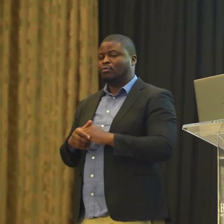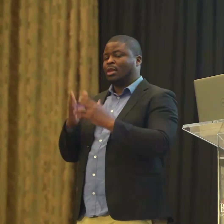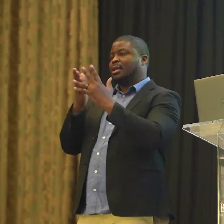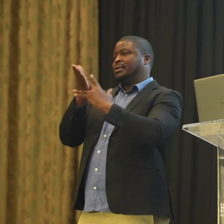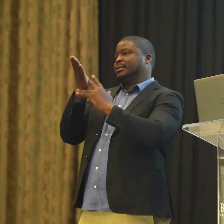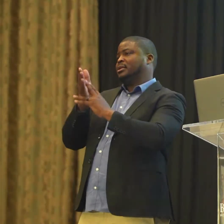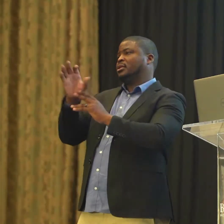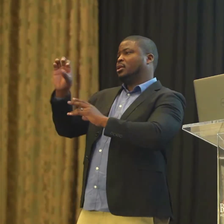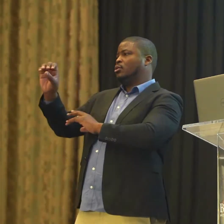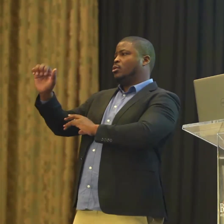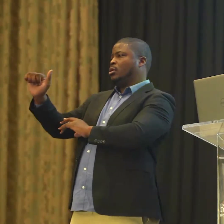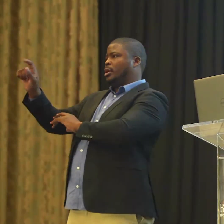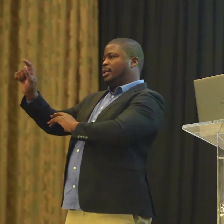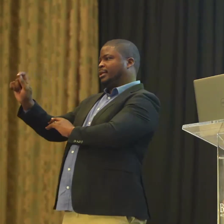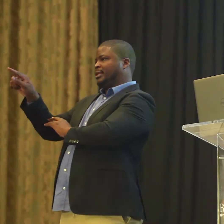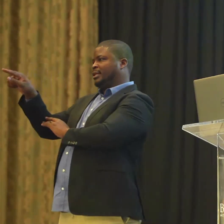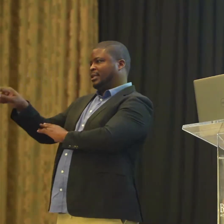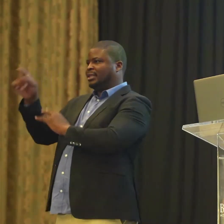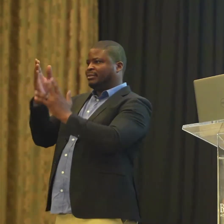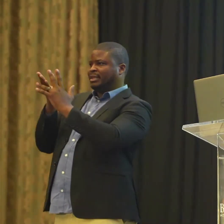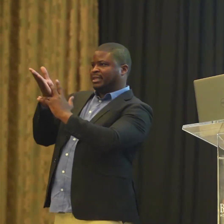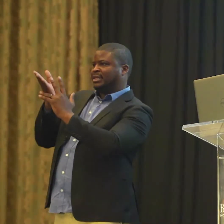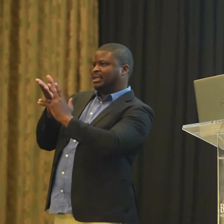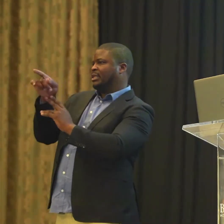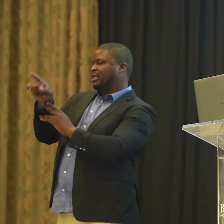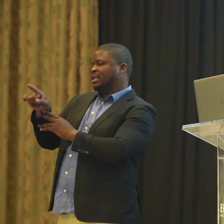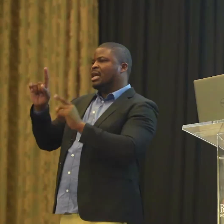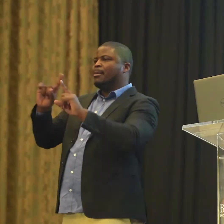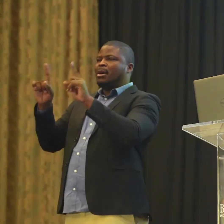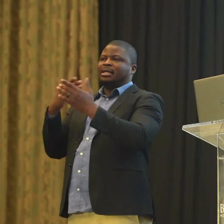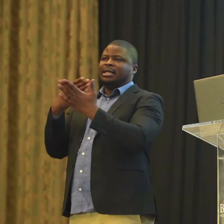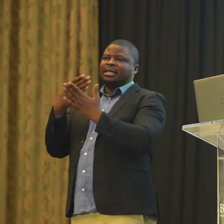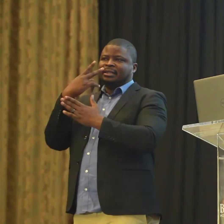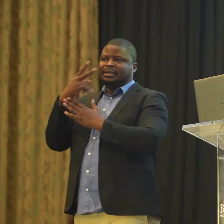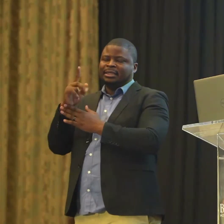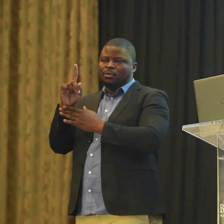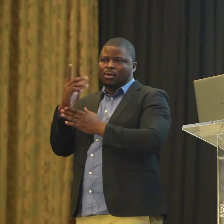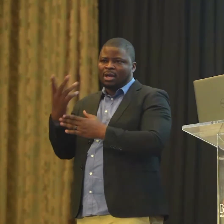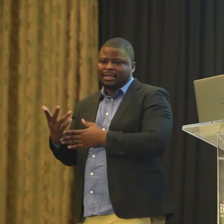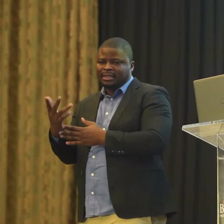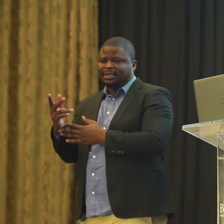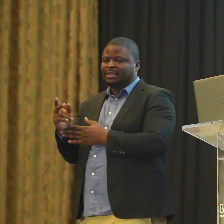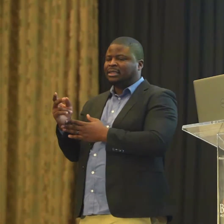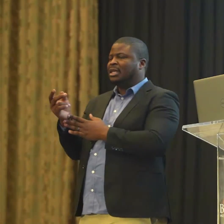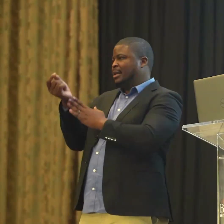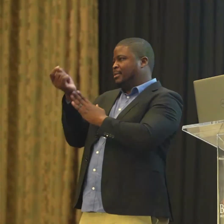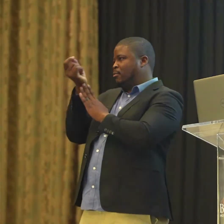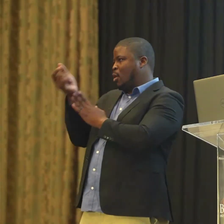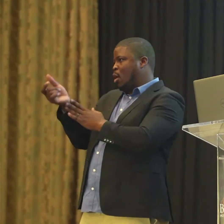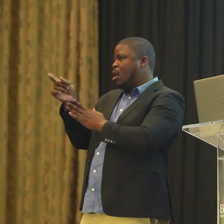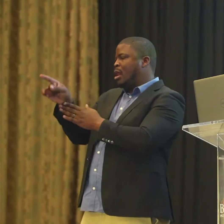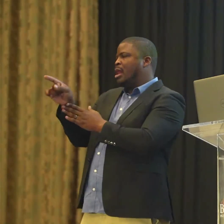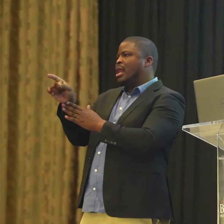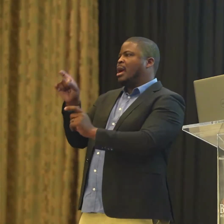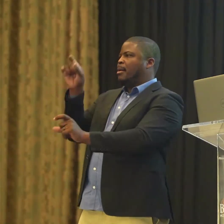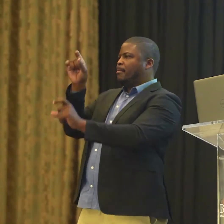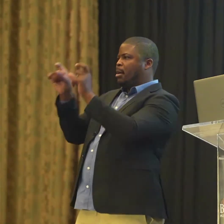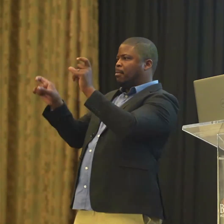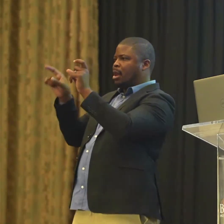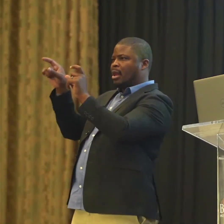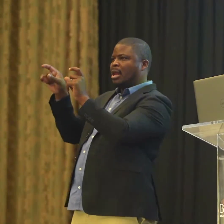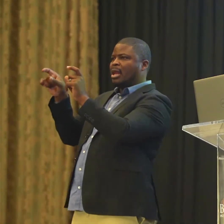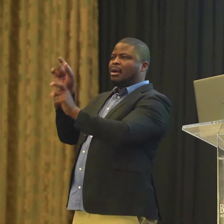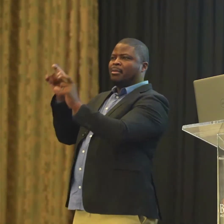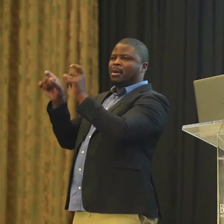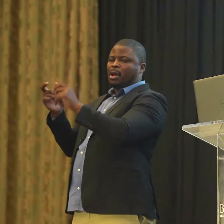medication-assisted therapy, you can see that a small proportion of people had ever, or